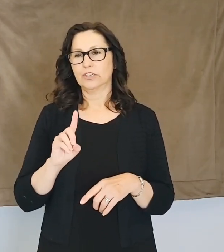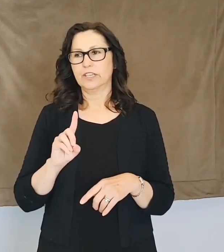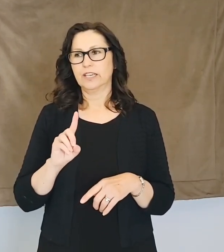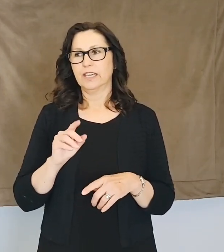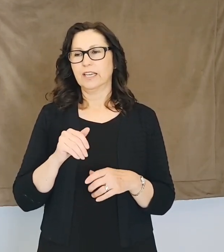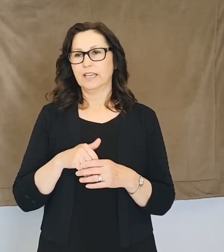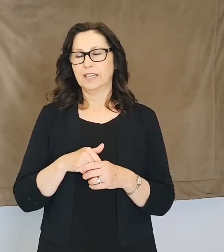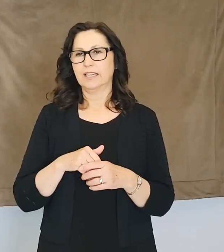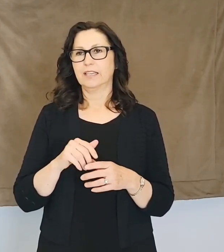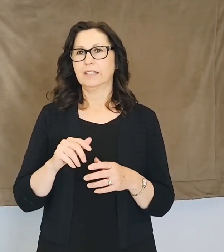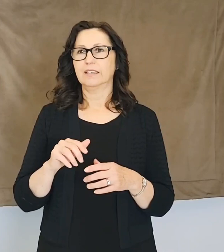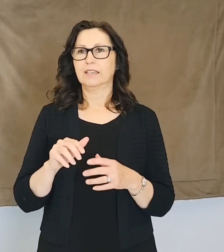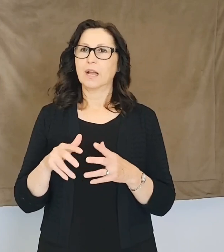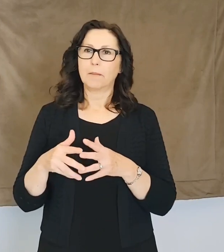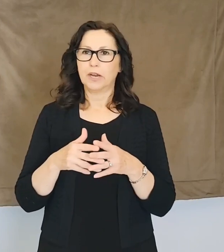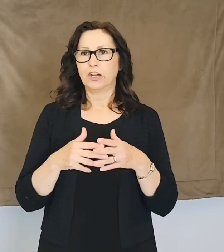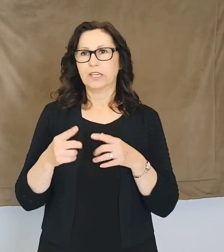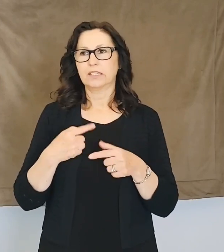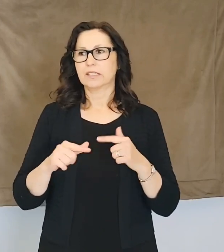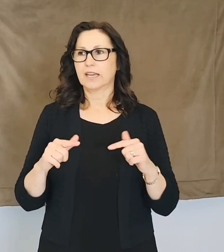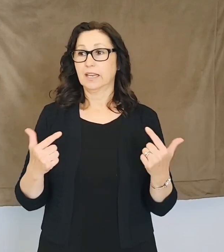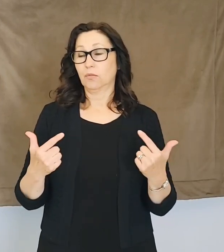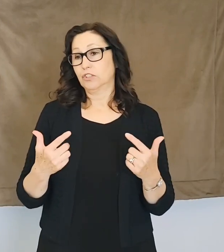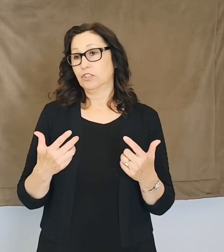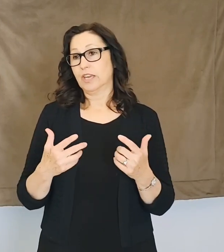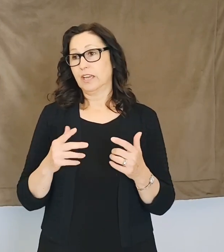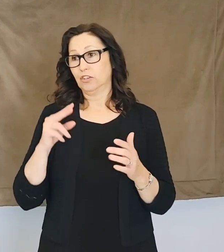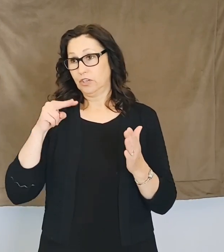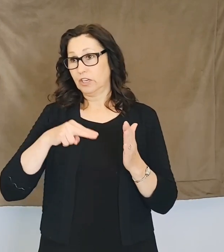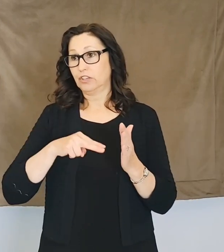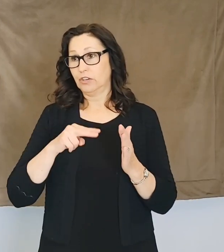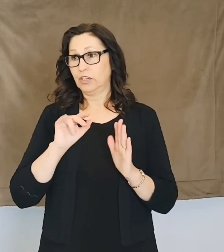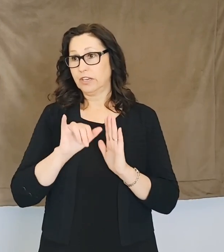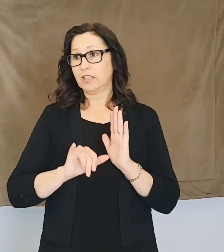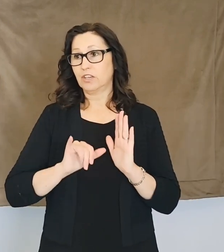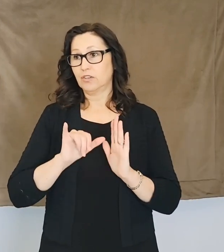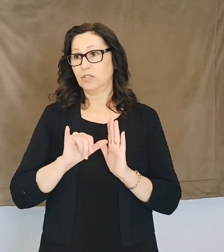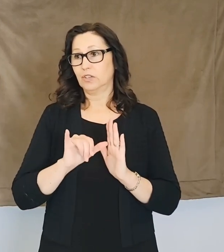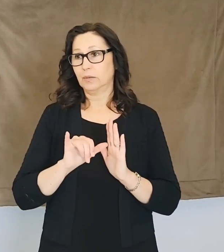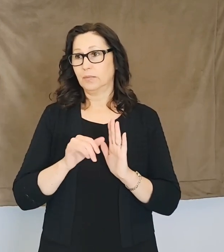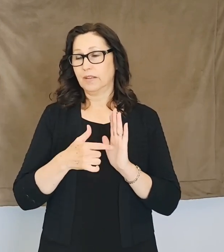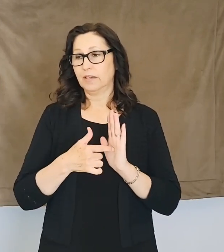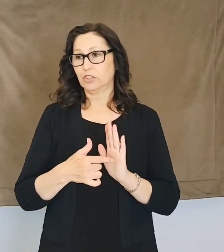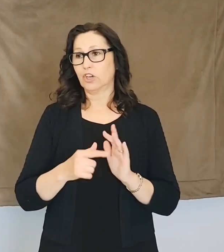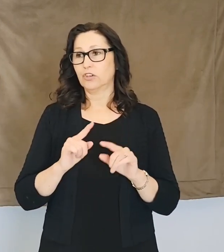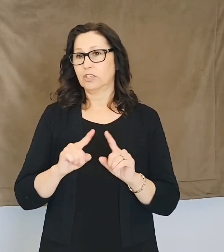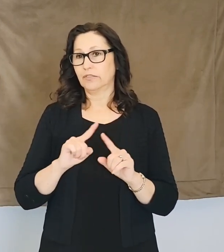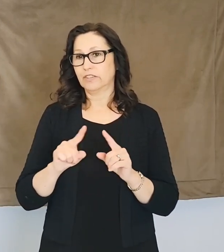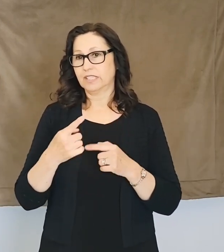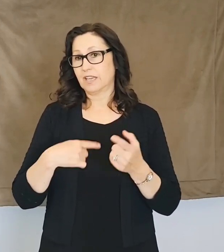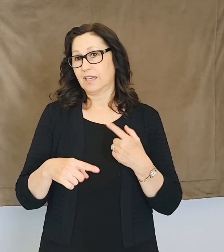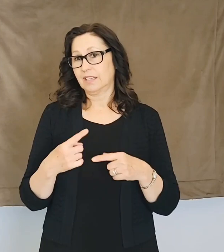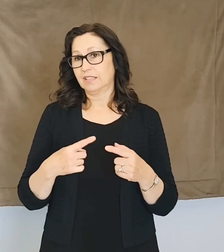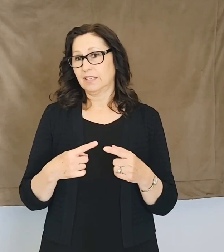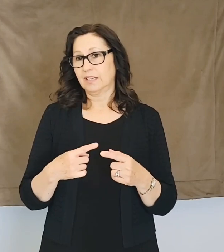Lizard in American Sign Language. And you can look at the YouTube and they'll show you different signs.